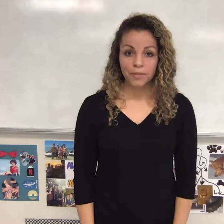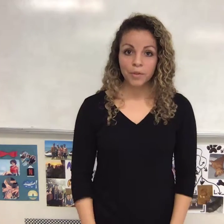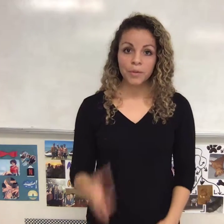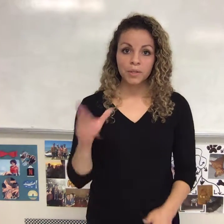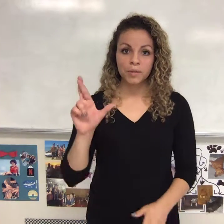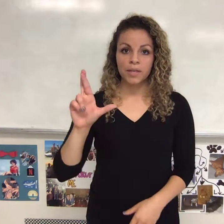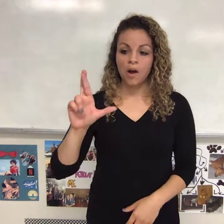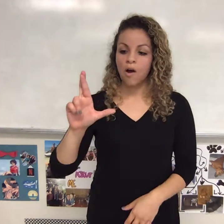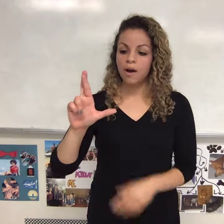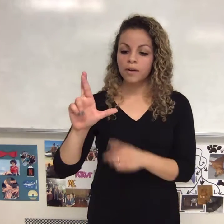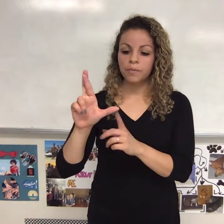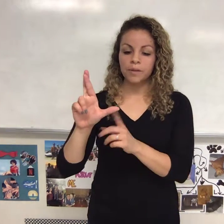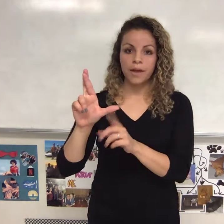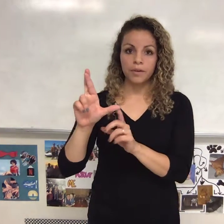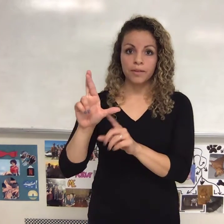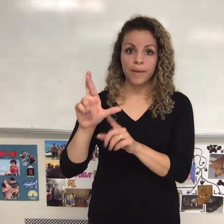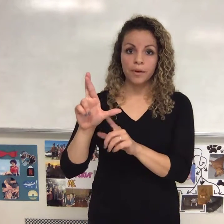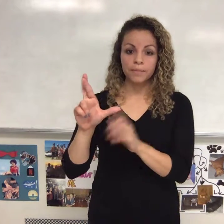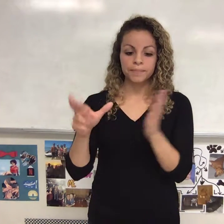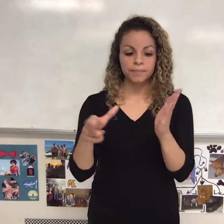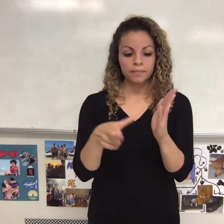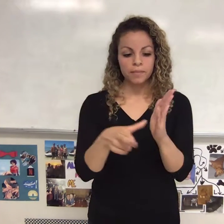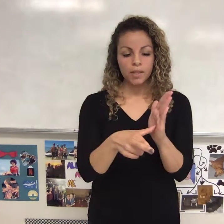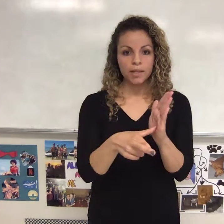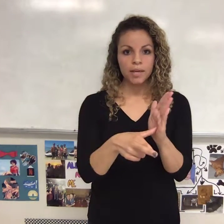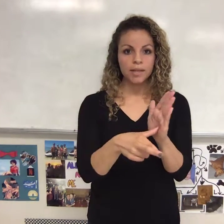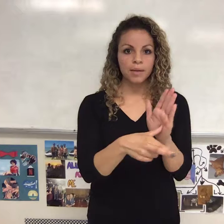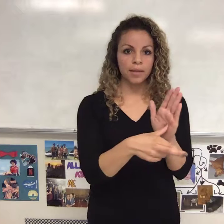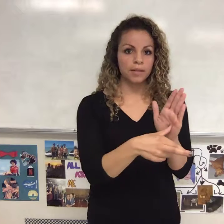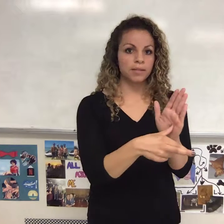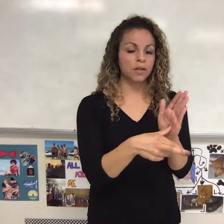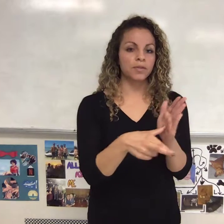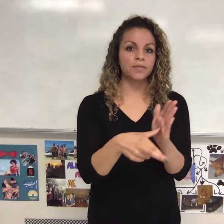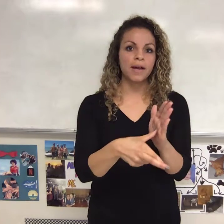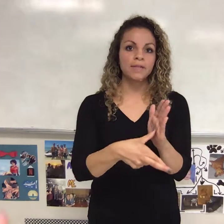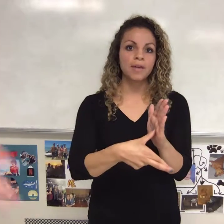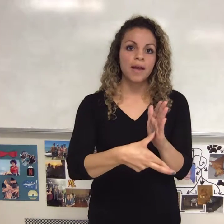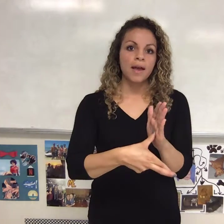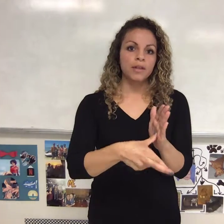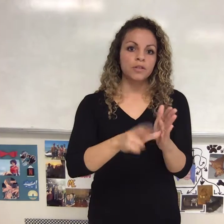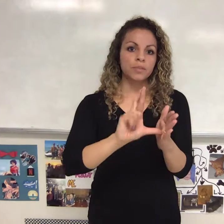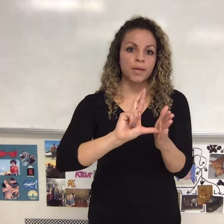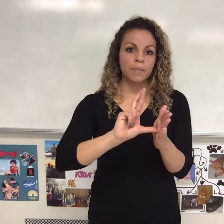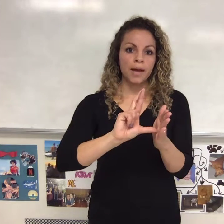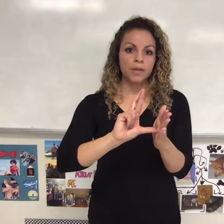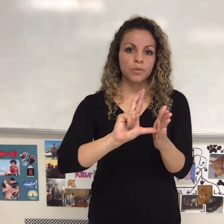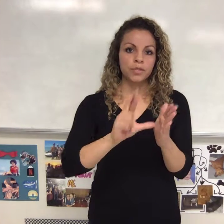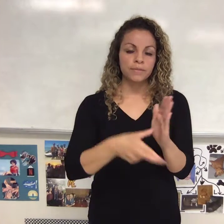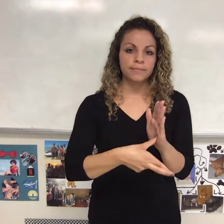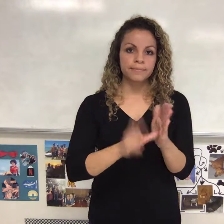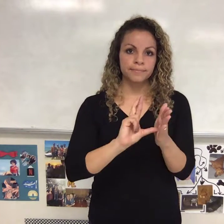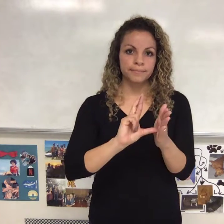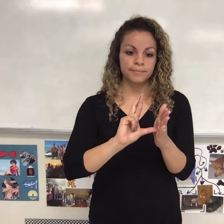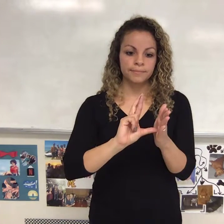Review is with an R and your thumb out. Non-dominant hand is a closed 5, and you just bring it back towards you.